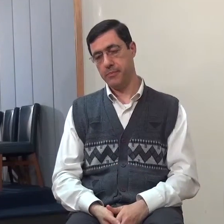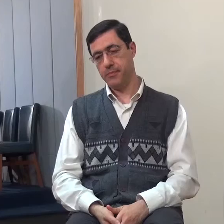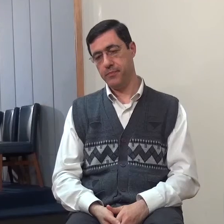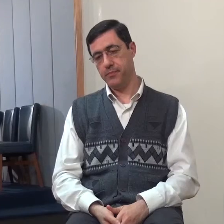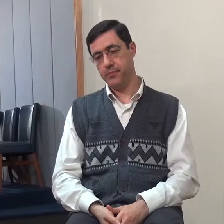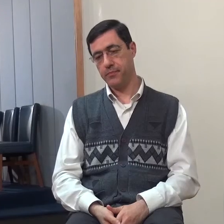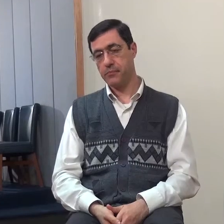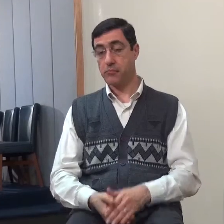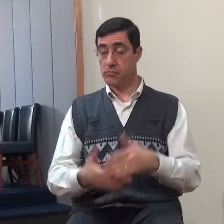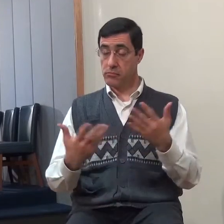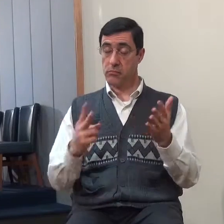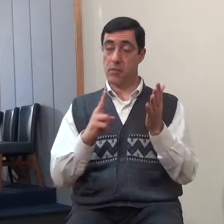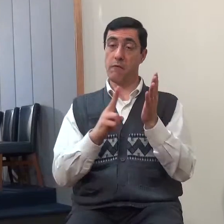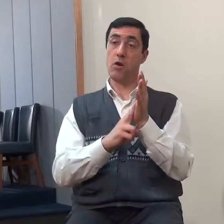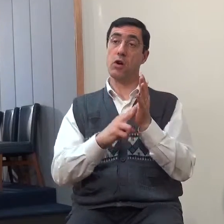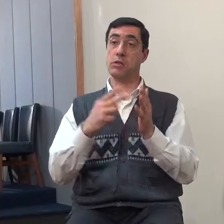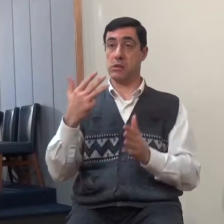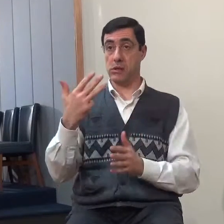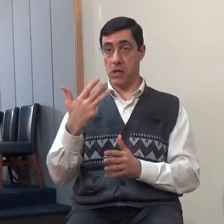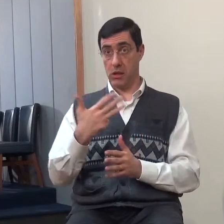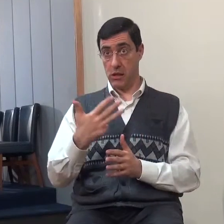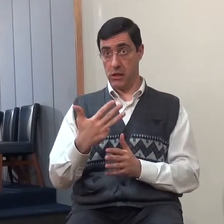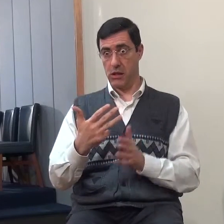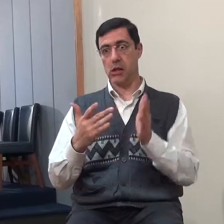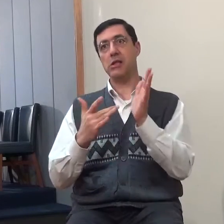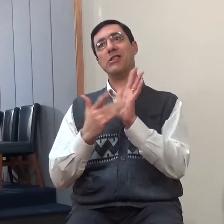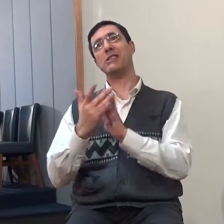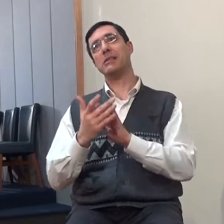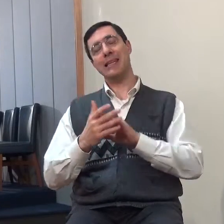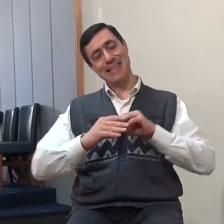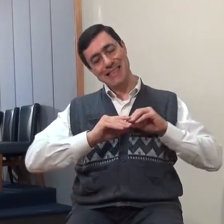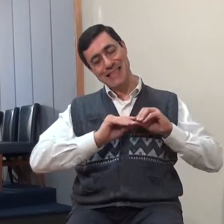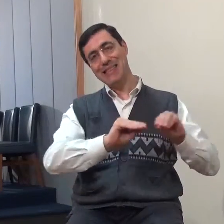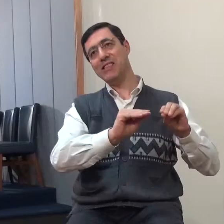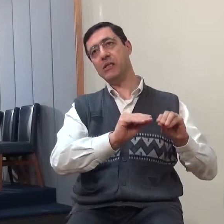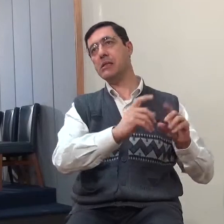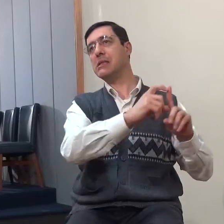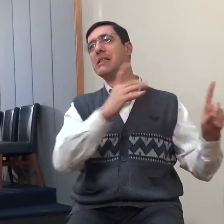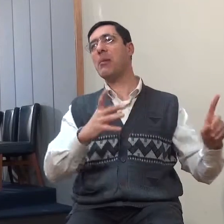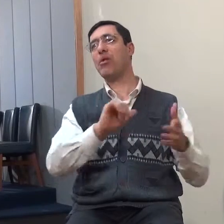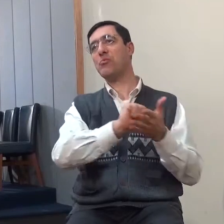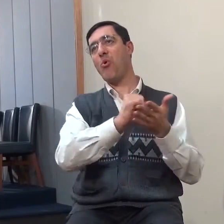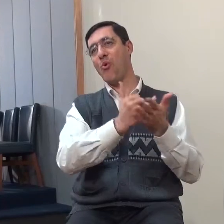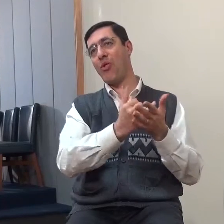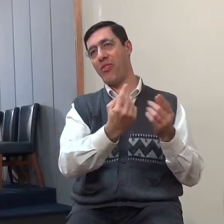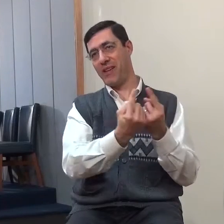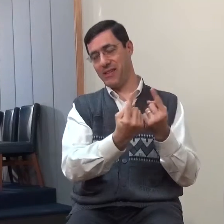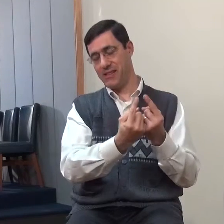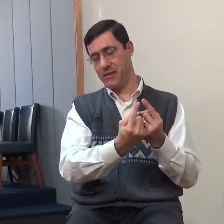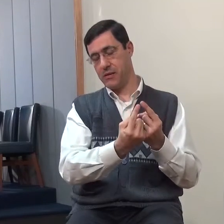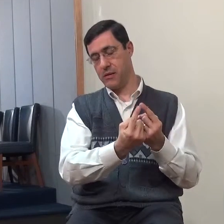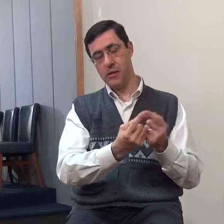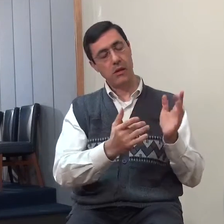So verse 19, here is the moral instruction of the disciples who Whosoever therefore shall break one of